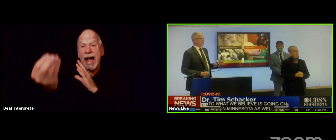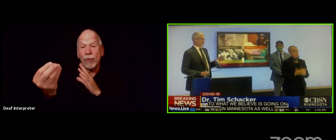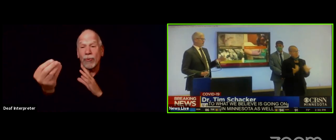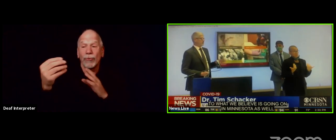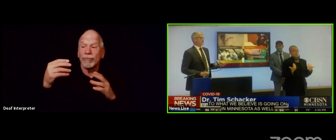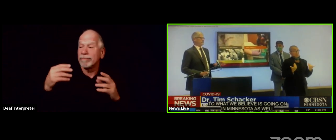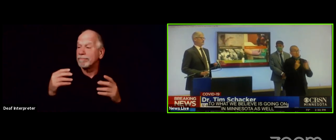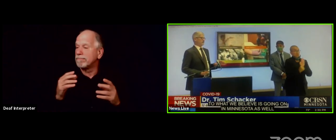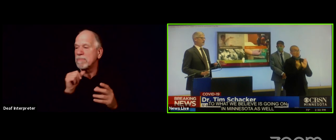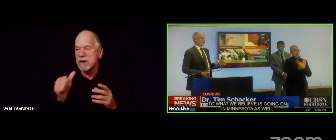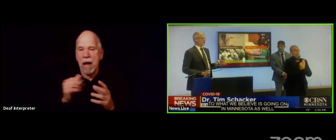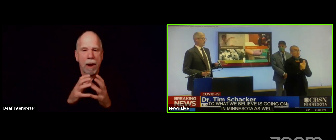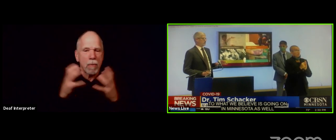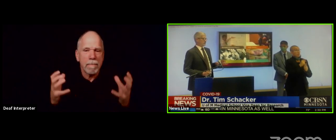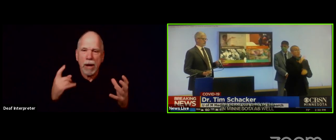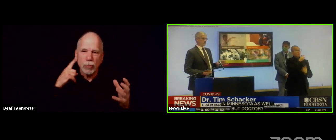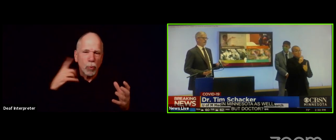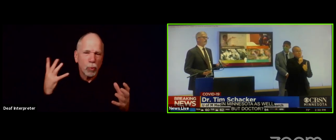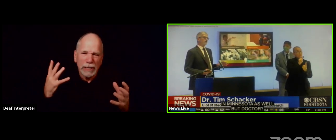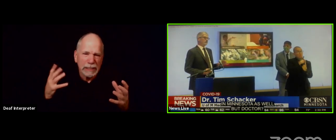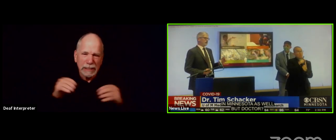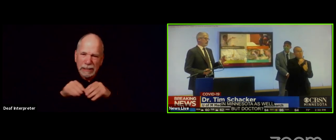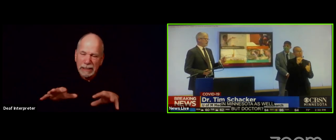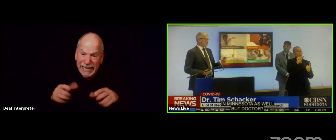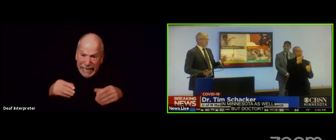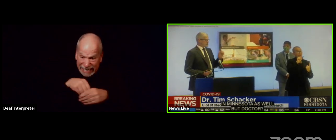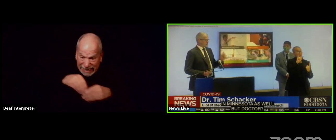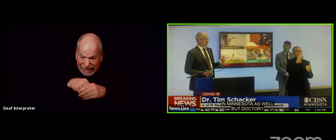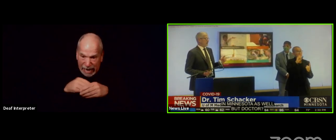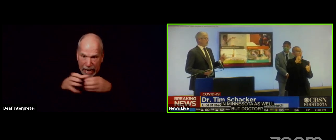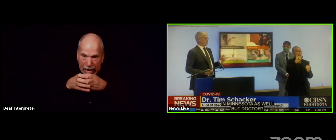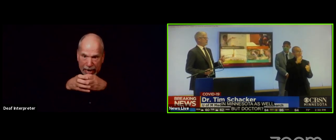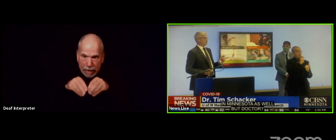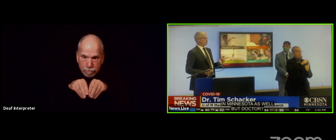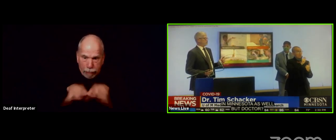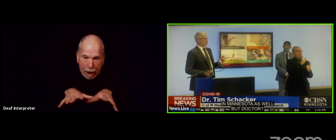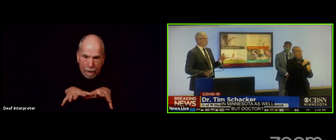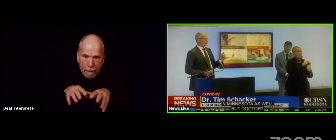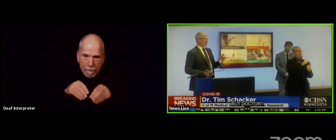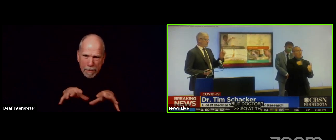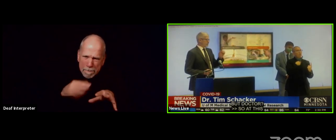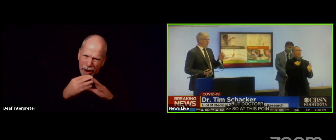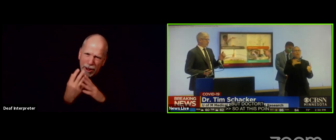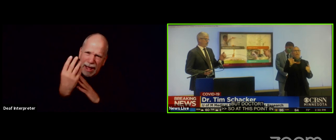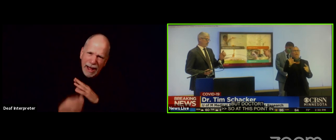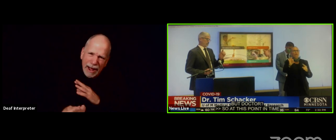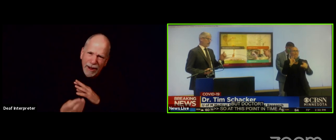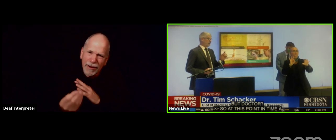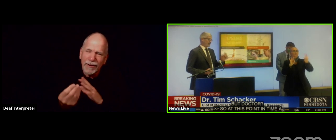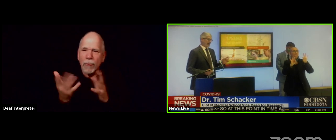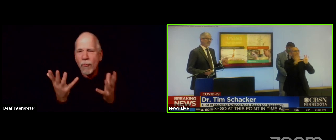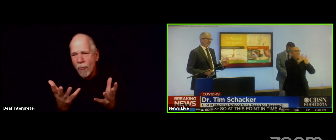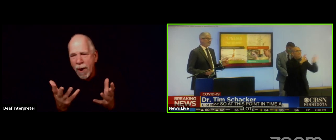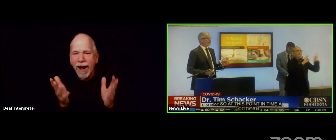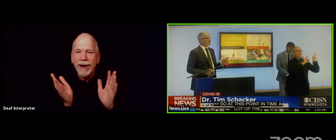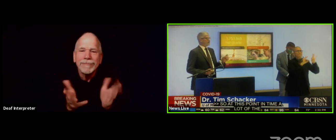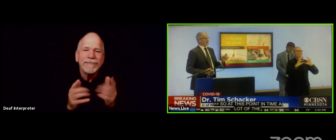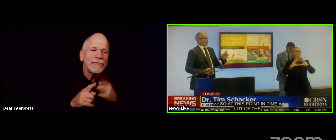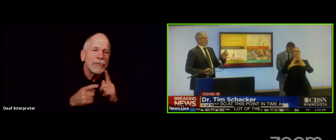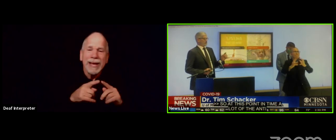the antibody testing that's been done in Minnesota has been done on select populations. So we have we don't have a lot of